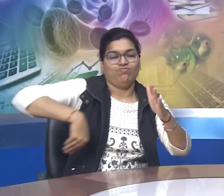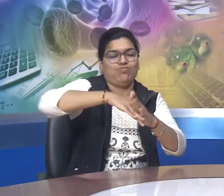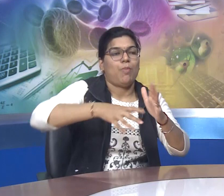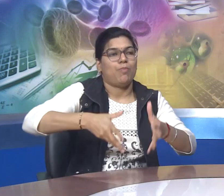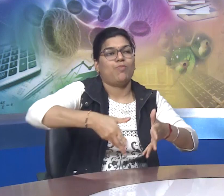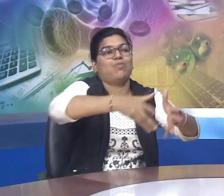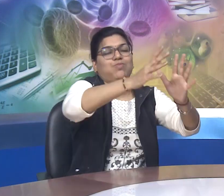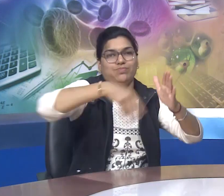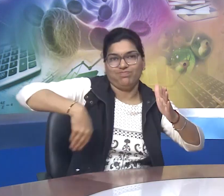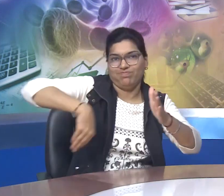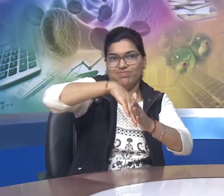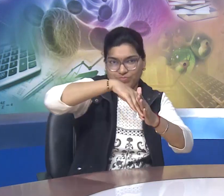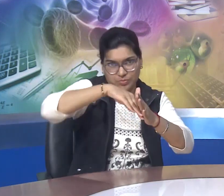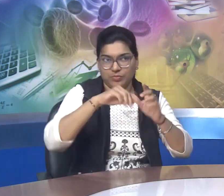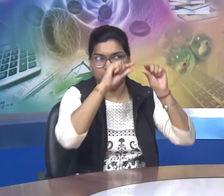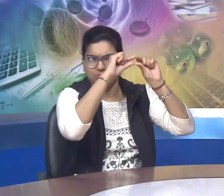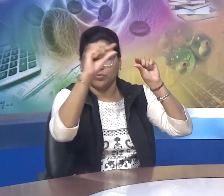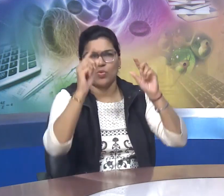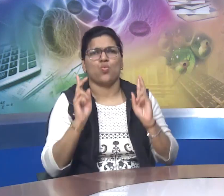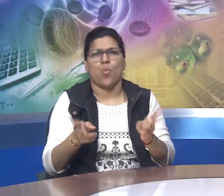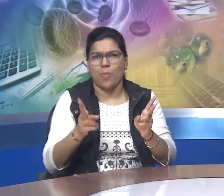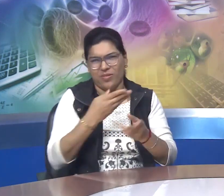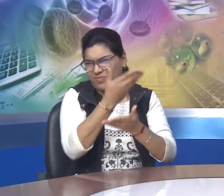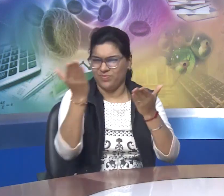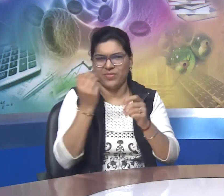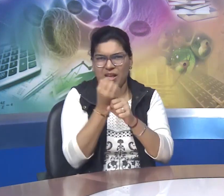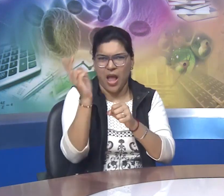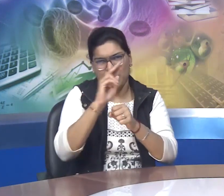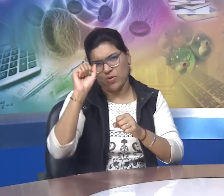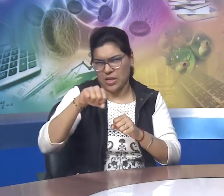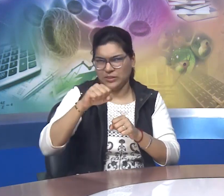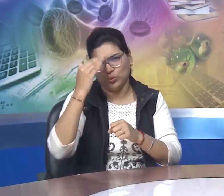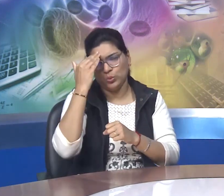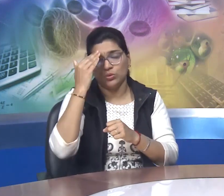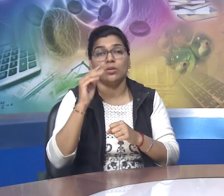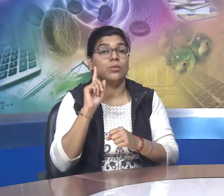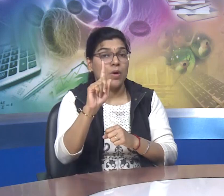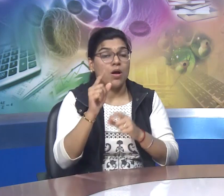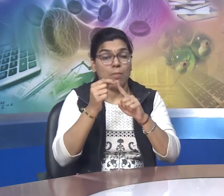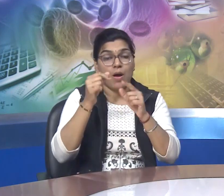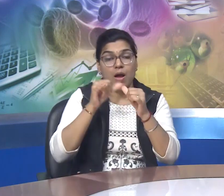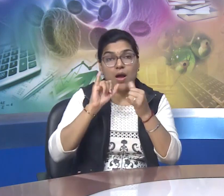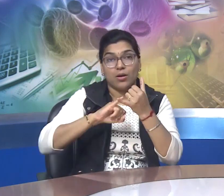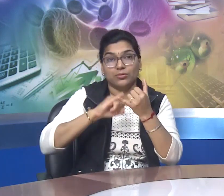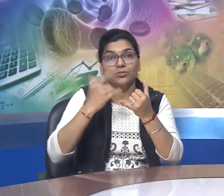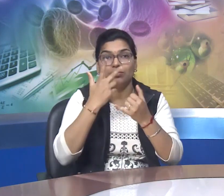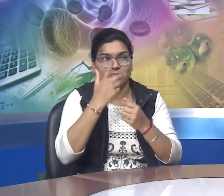It is a normal sentence in English grammar. In passive voice, the sentence is